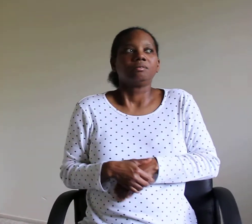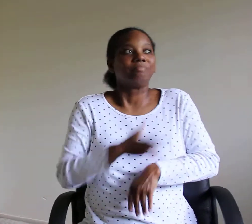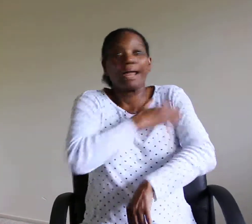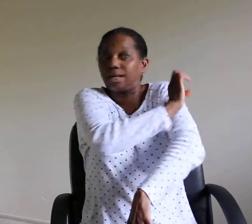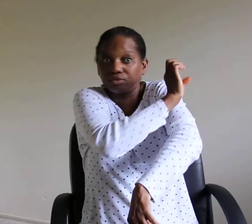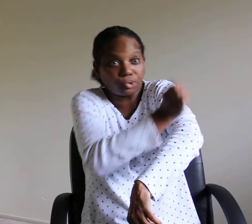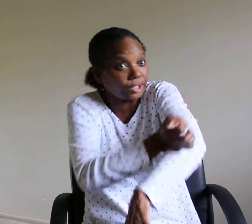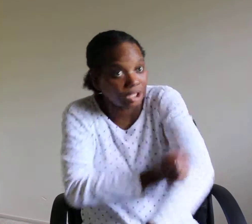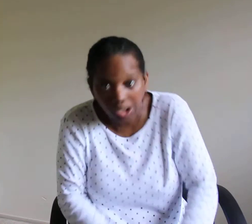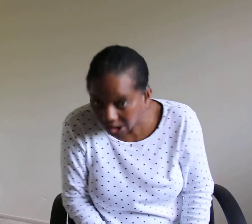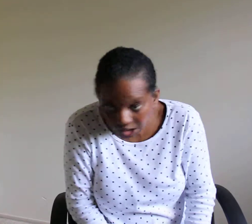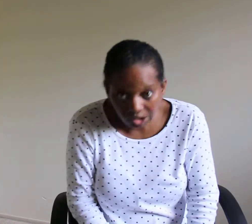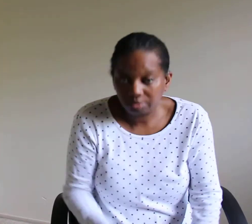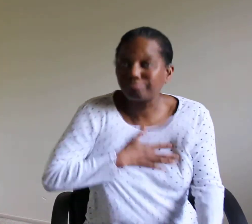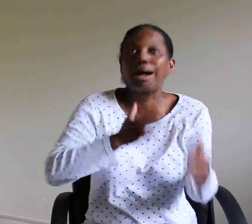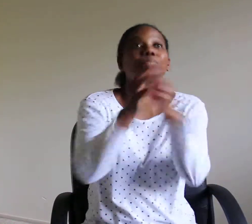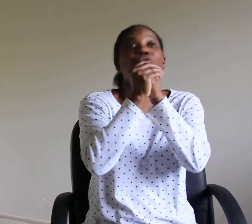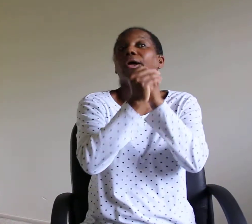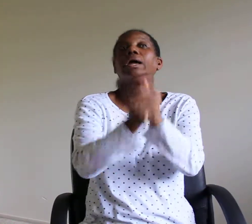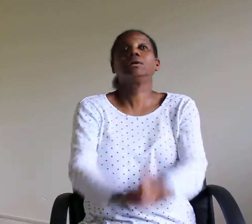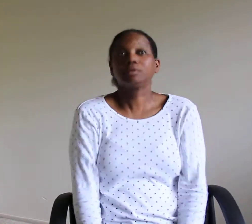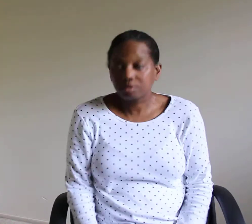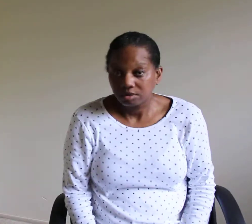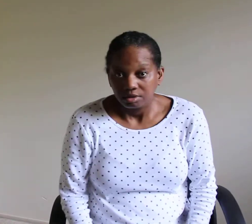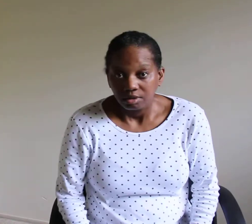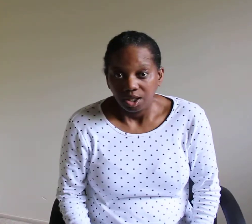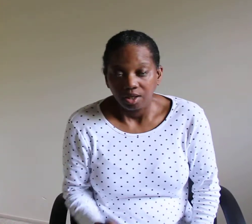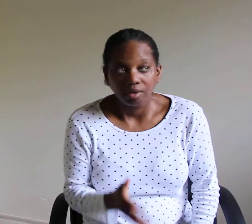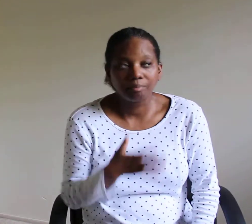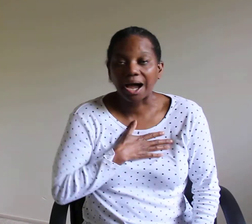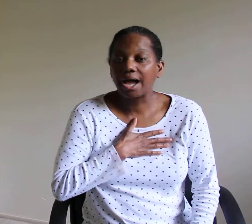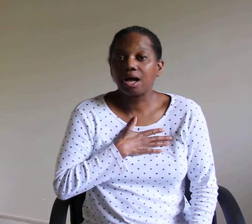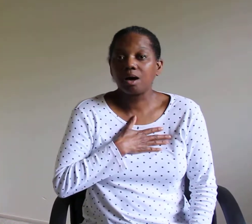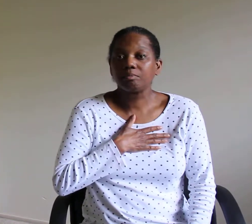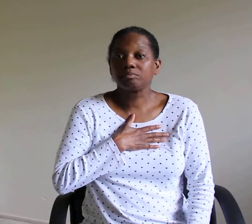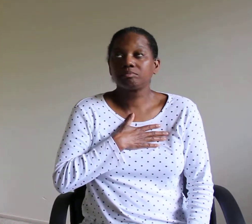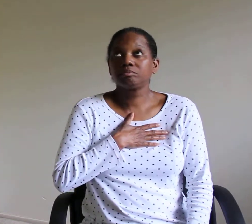my energy, my prayer, my